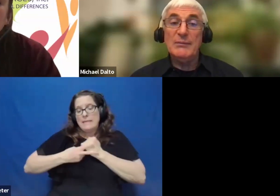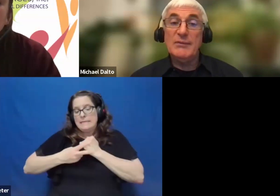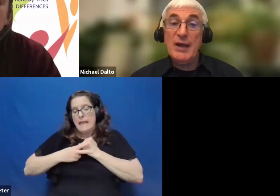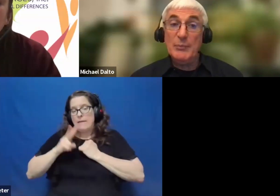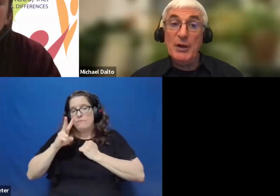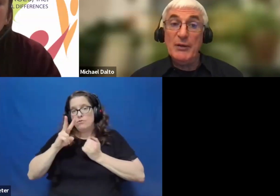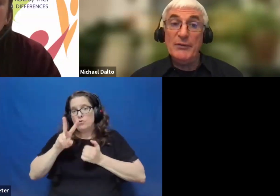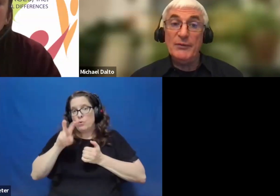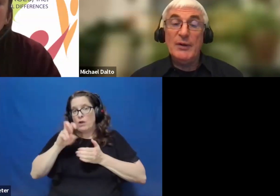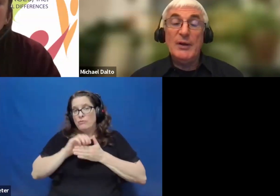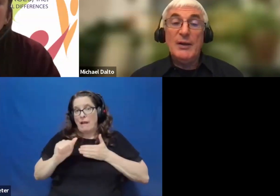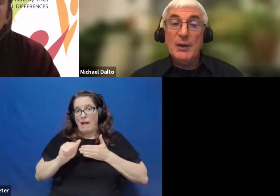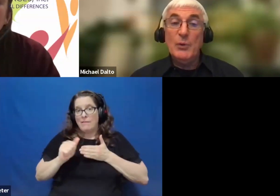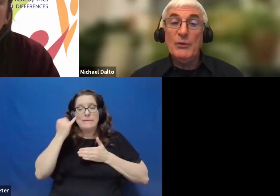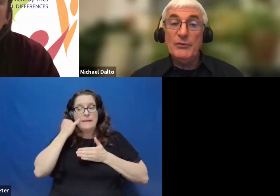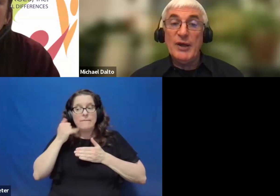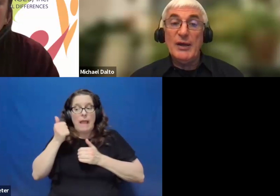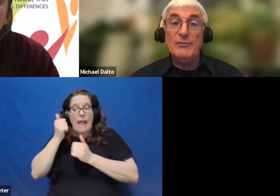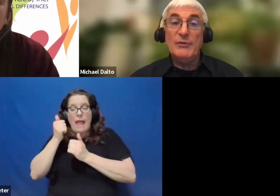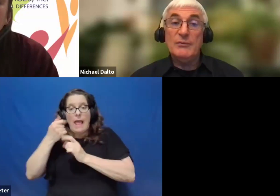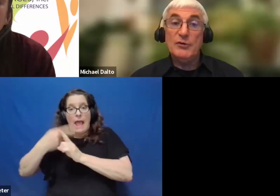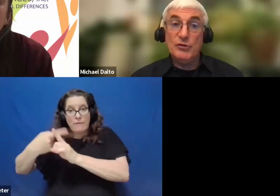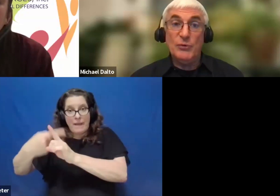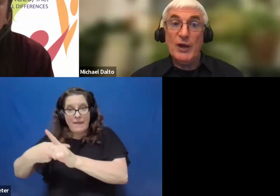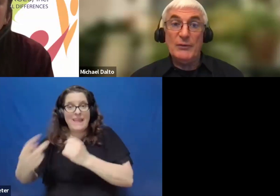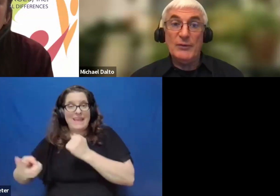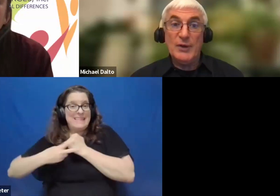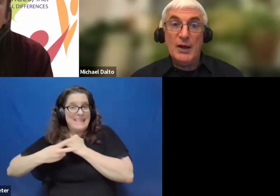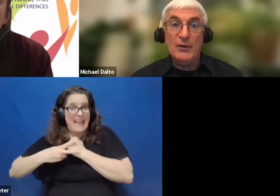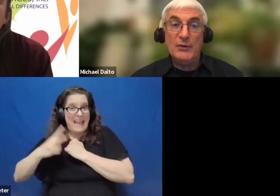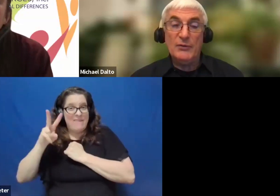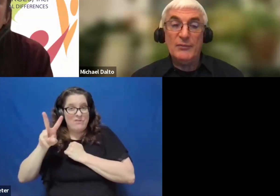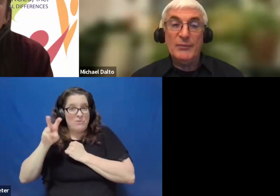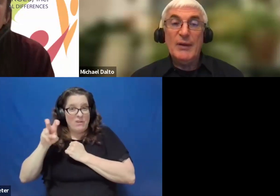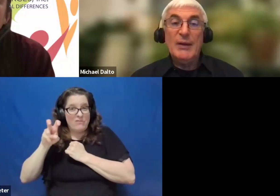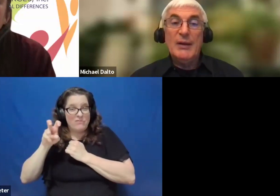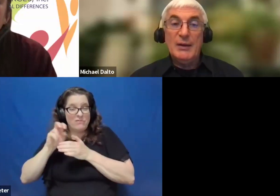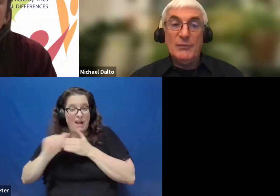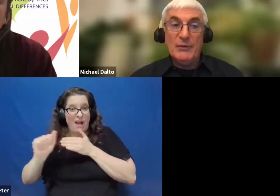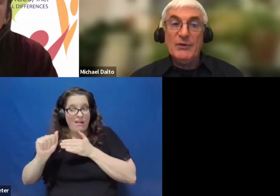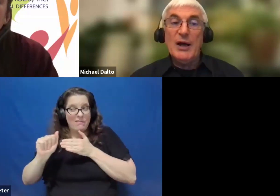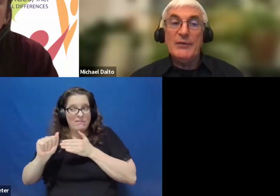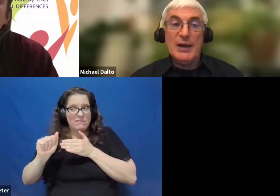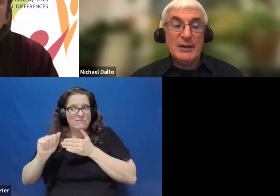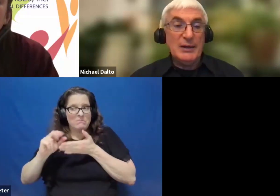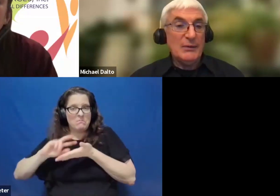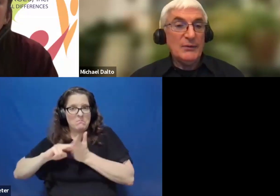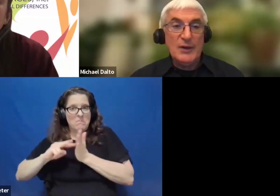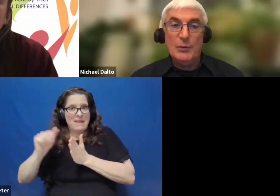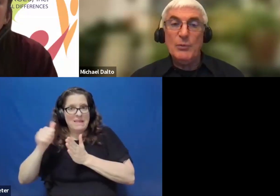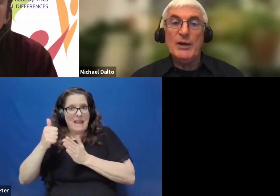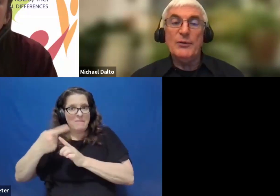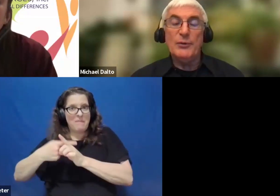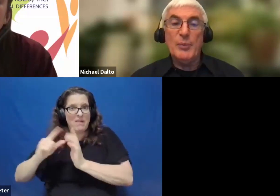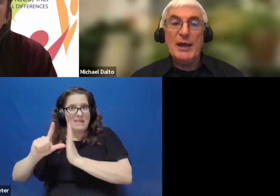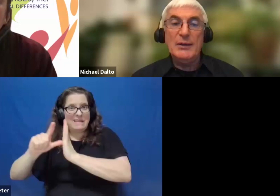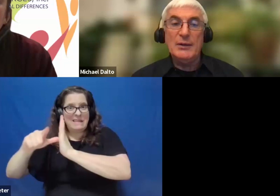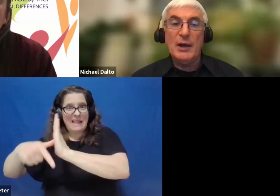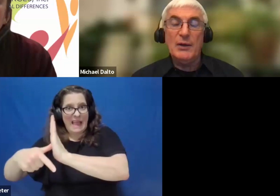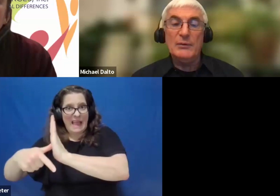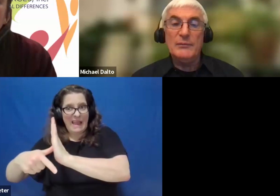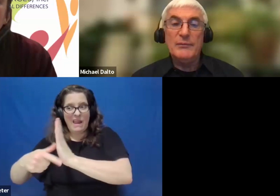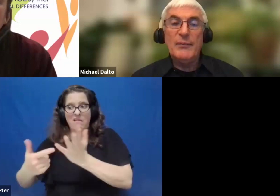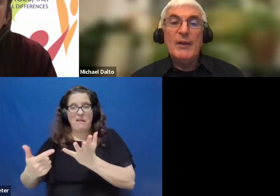in 10 months, they will have saved $2,000. And if they've got that in, say, a regular